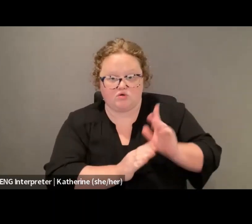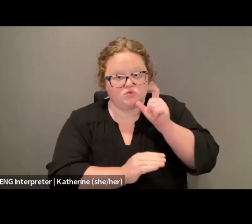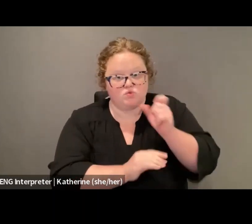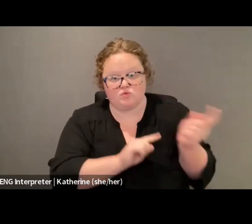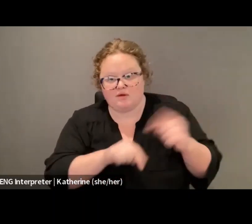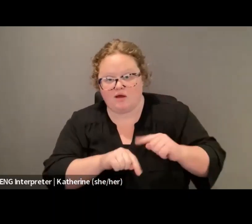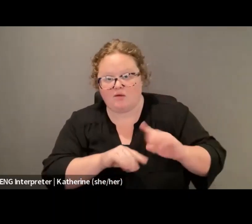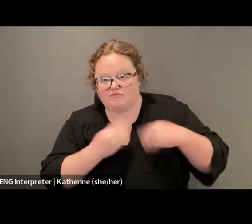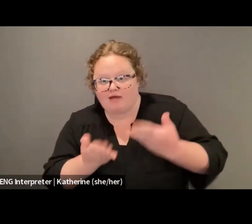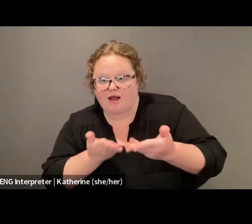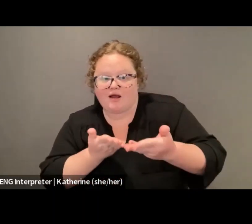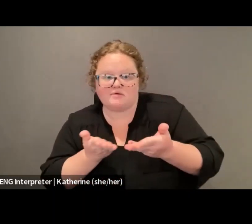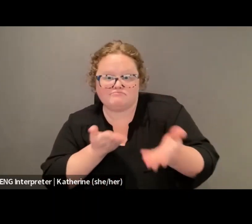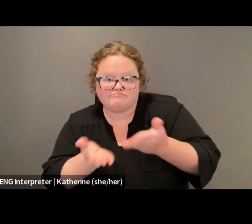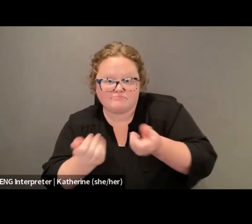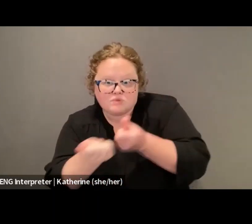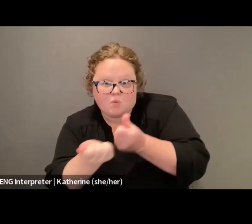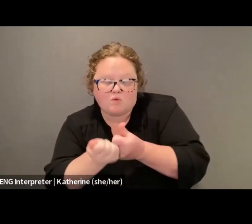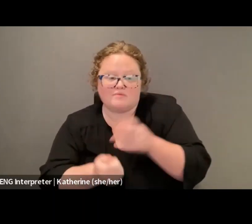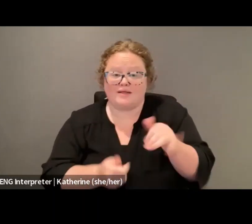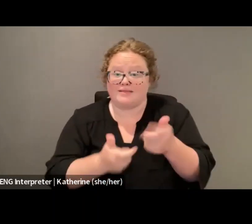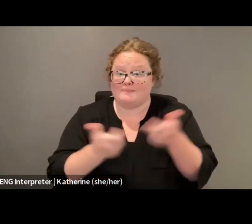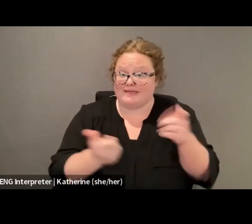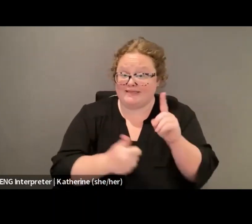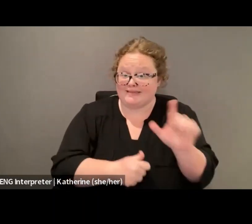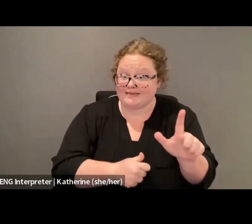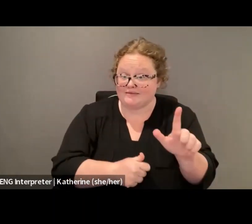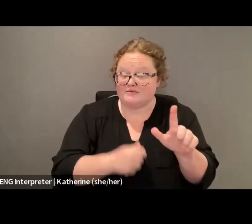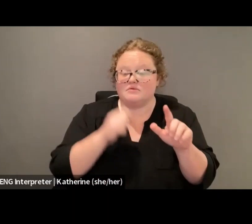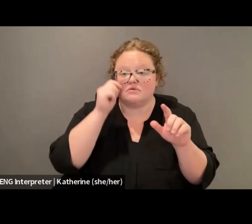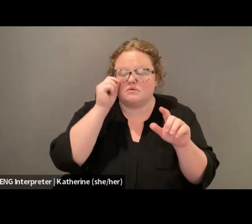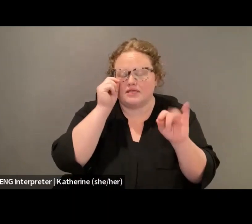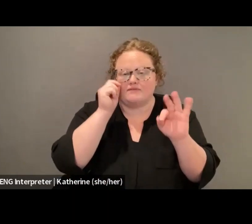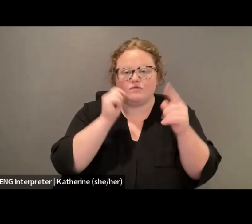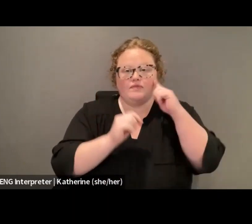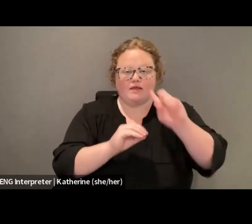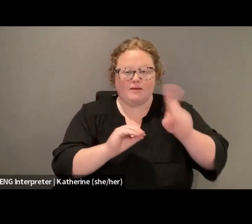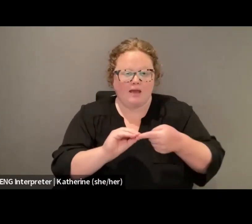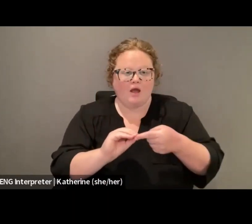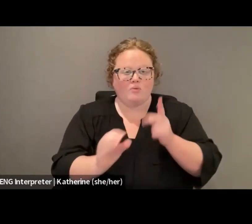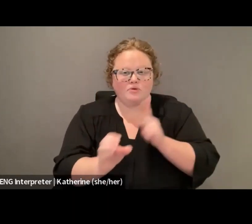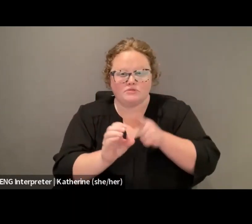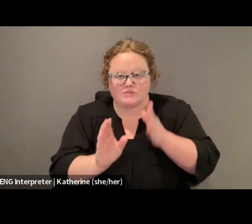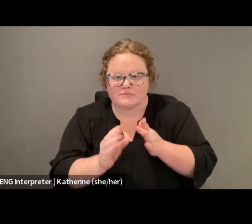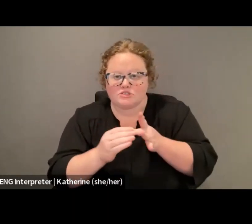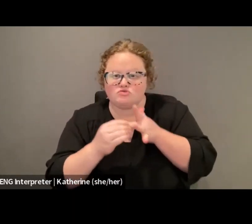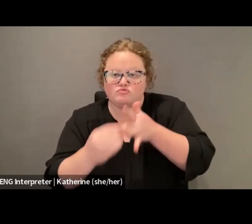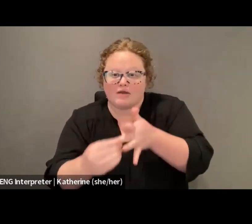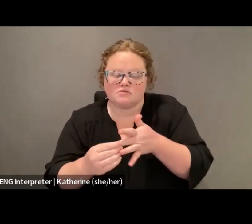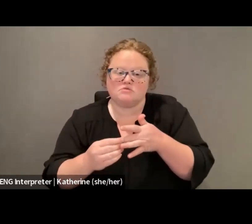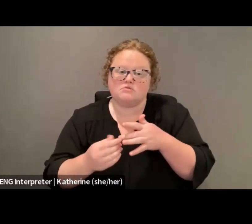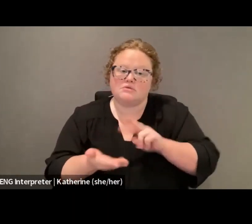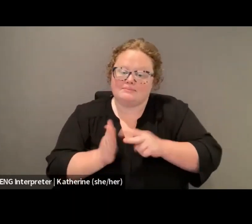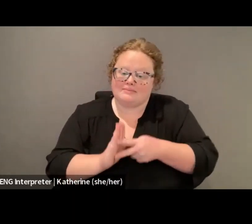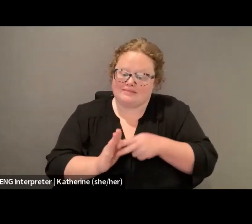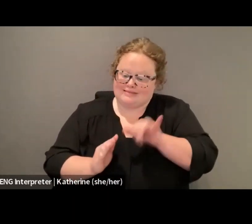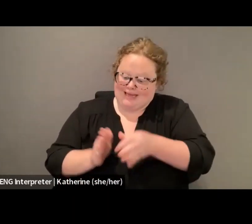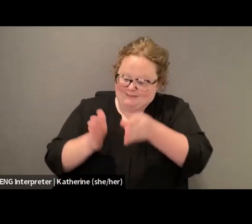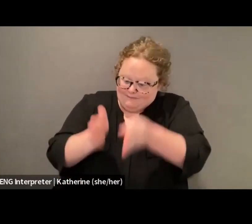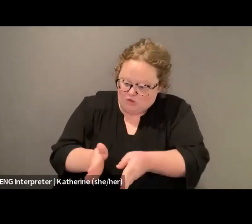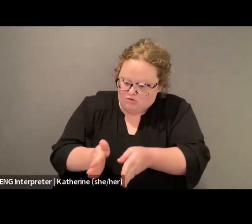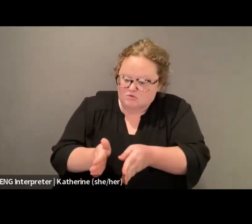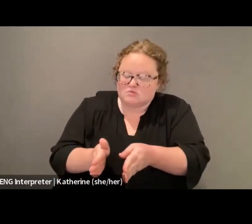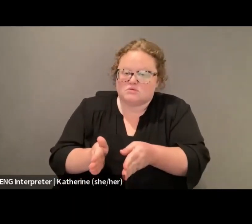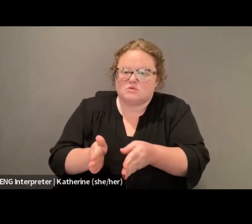deal. And I would say this is probably what we think of when we think of participant direction. We think of a participant who is selecting their